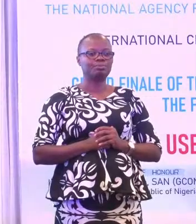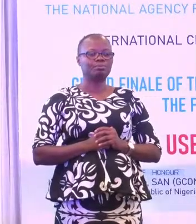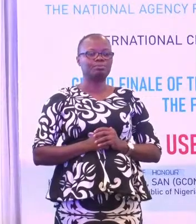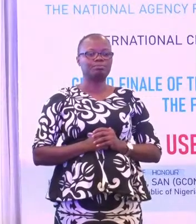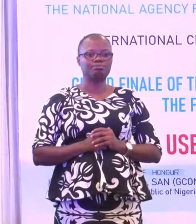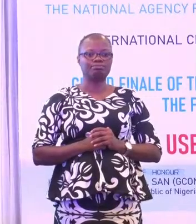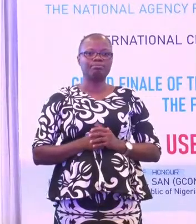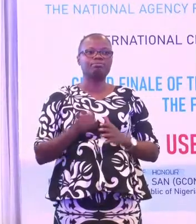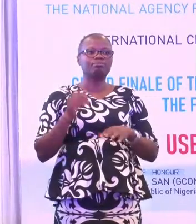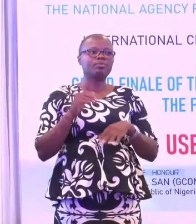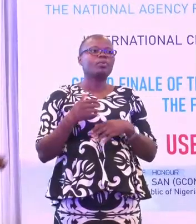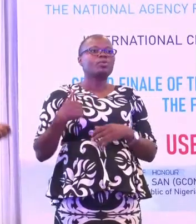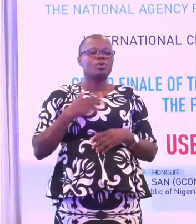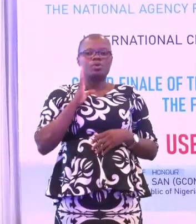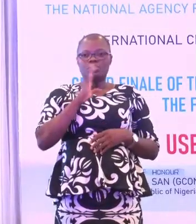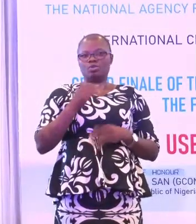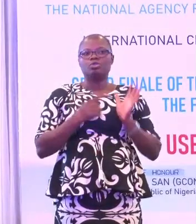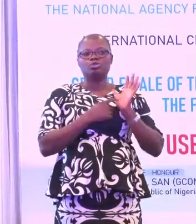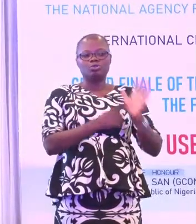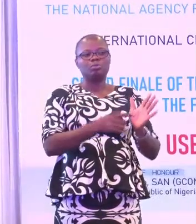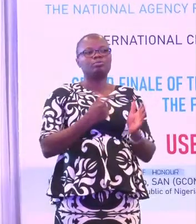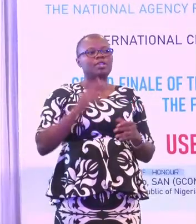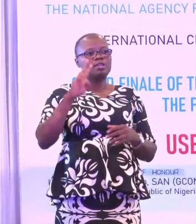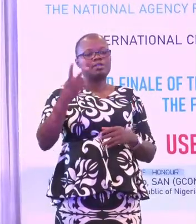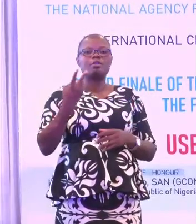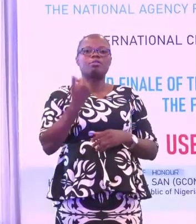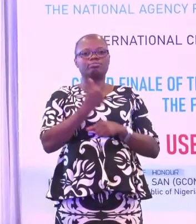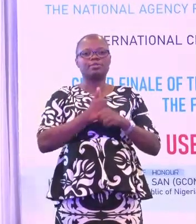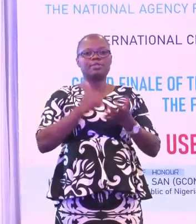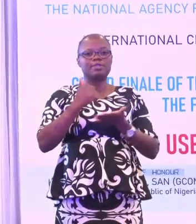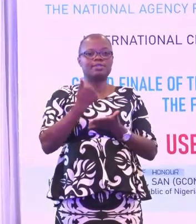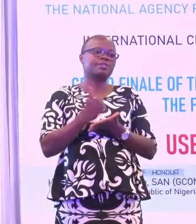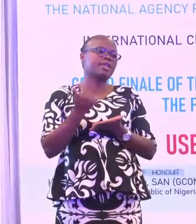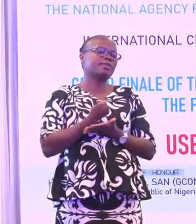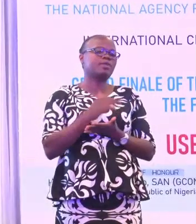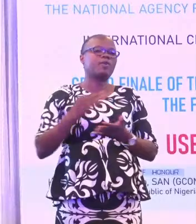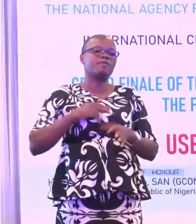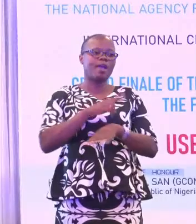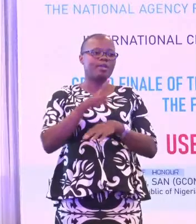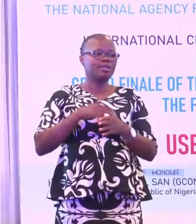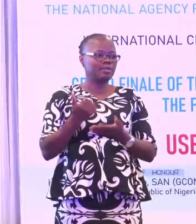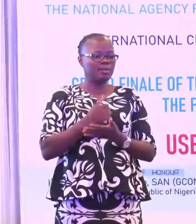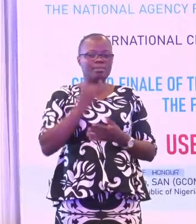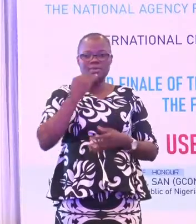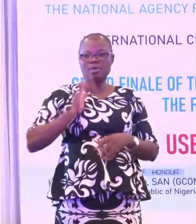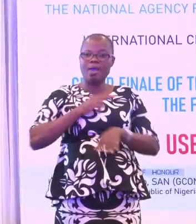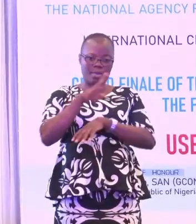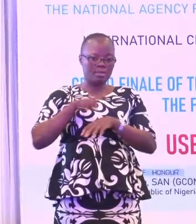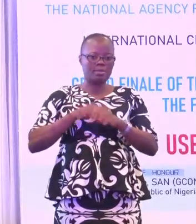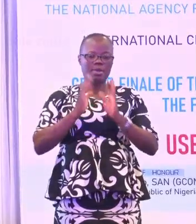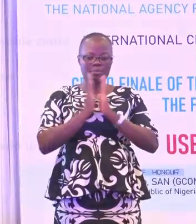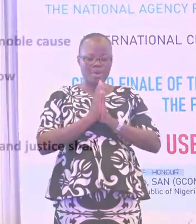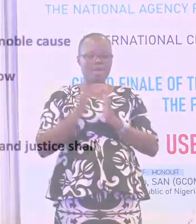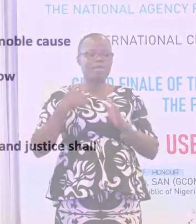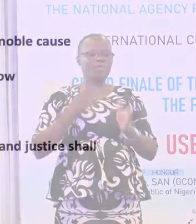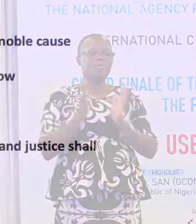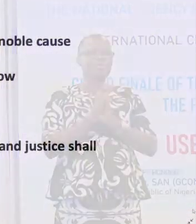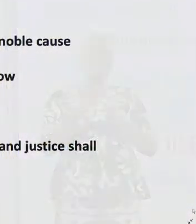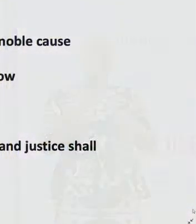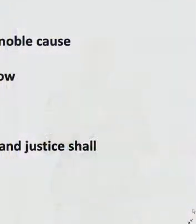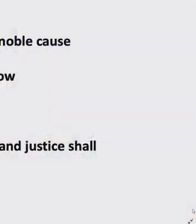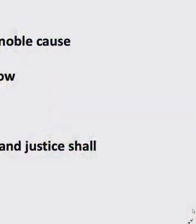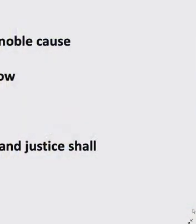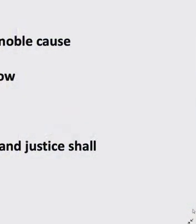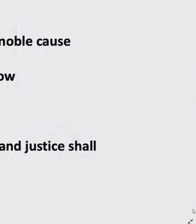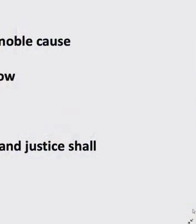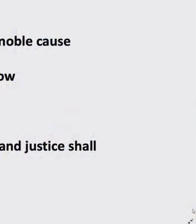On the screen will be shown the second stanza of the national anthem. It's our national prayer. We'll pray along. We'll not be singing it, we'll